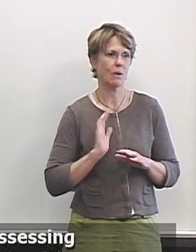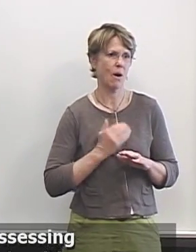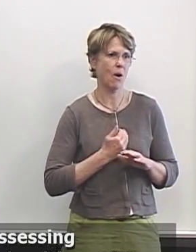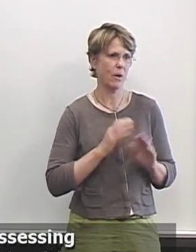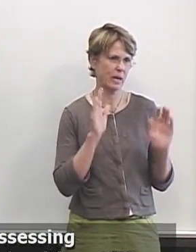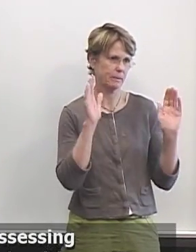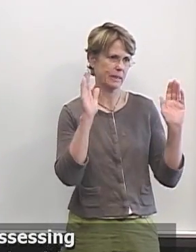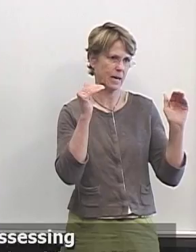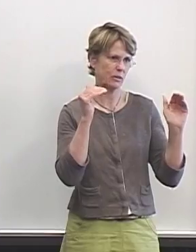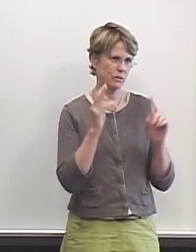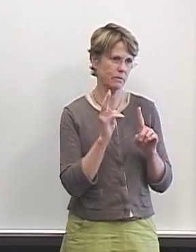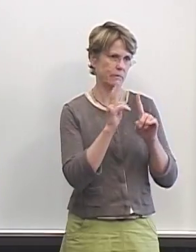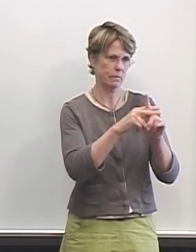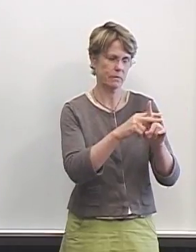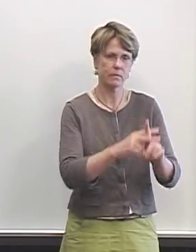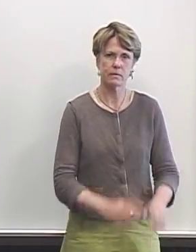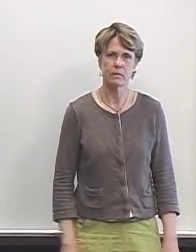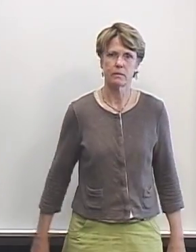Okay?